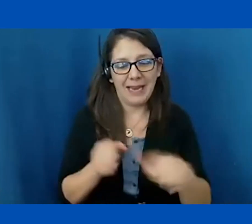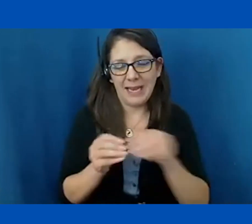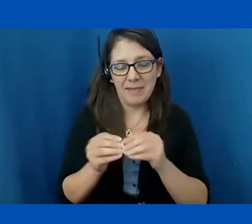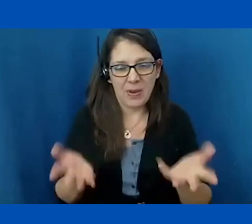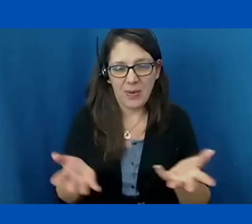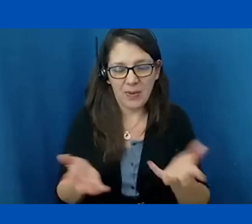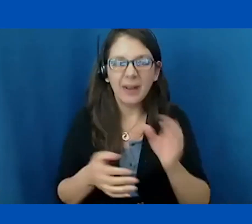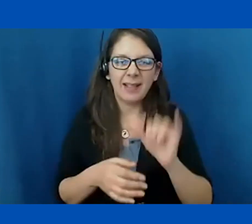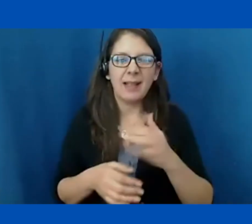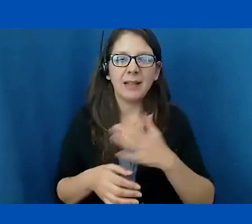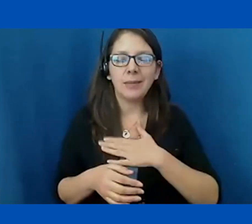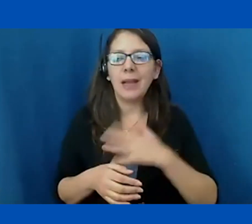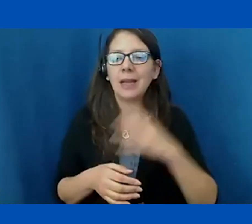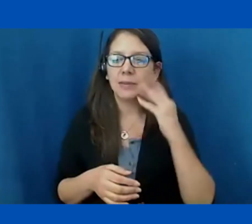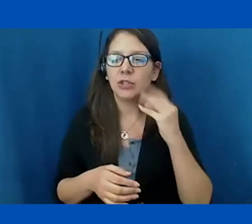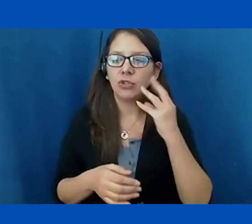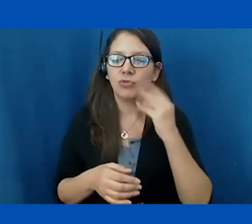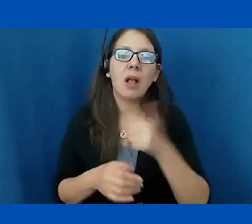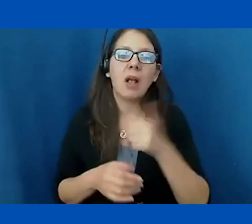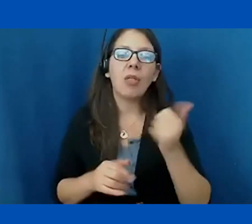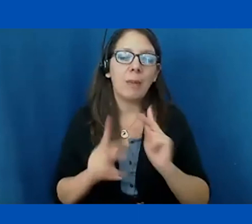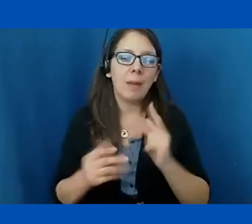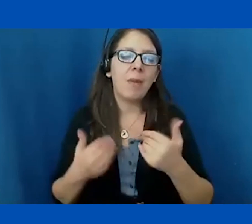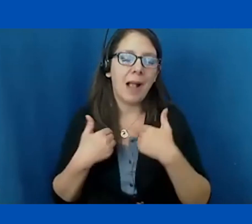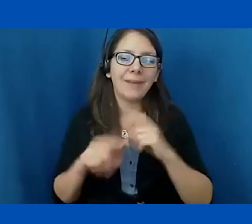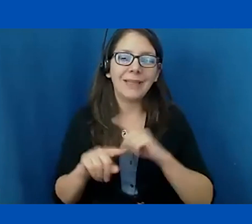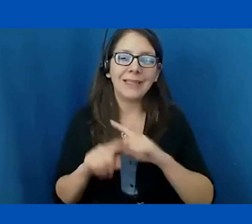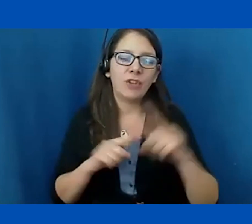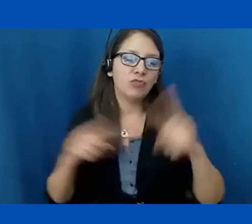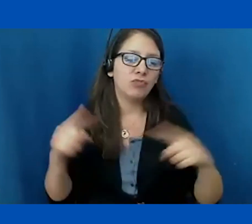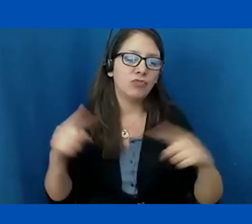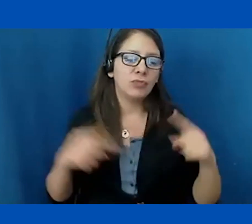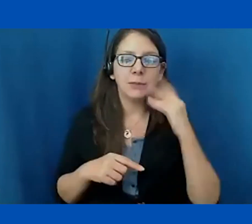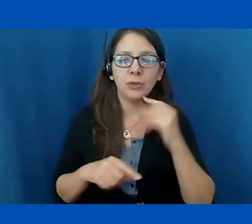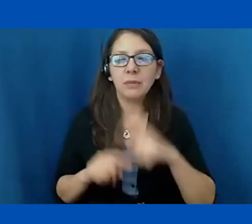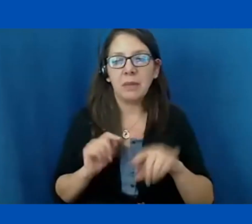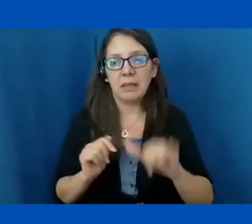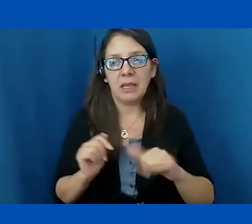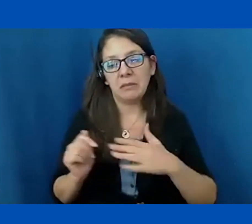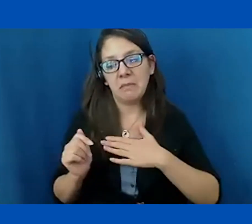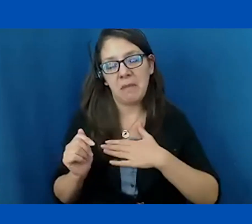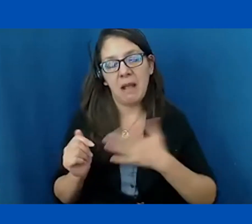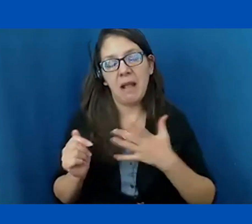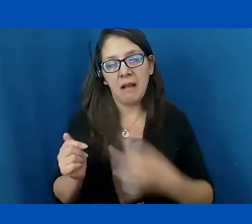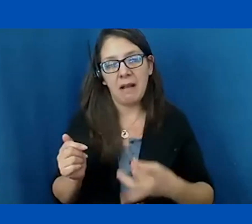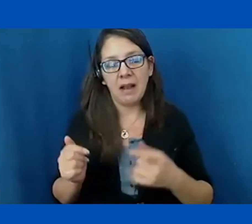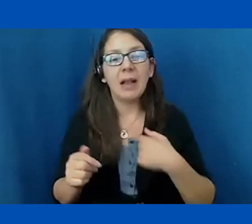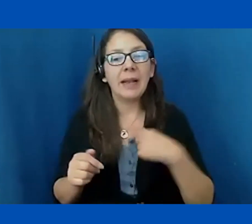experience, right? Other people have different experiences. But yeah, that's how I like doing it. And I'm also like many too,